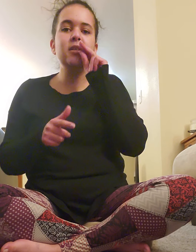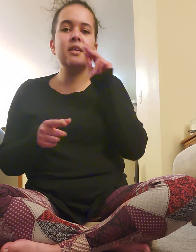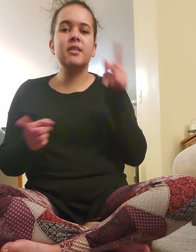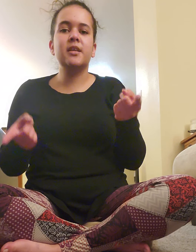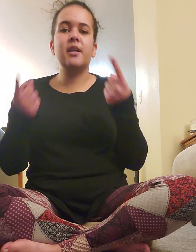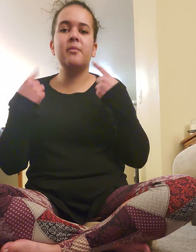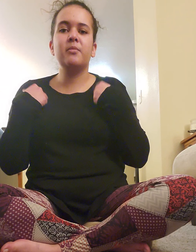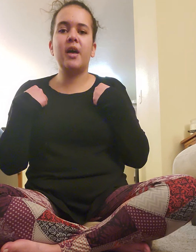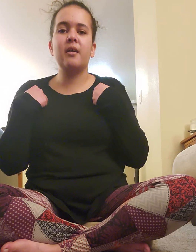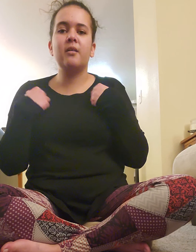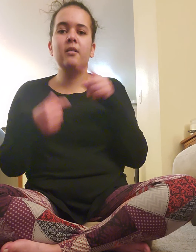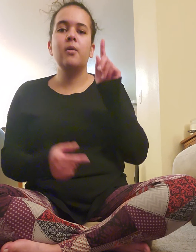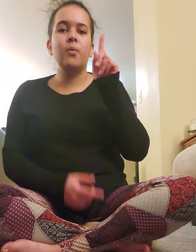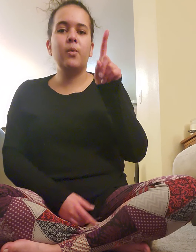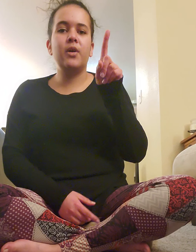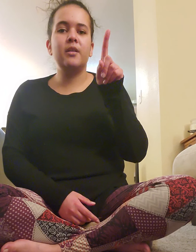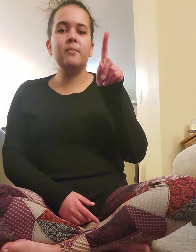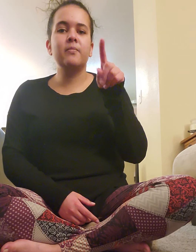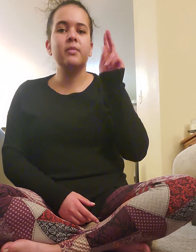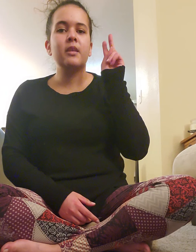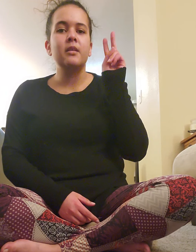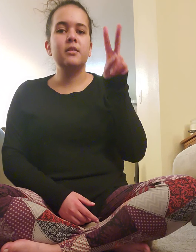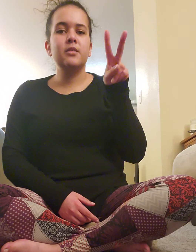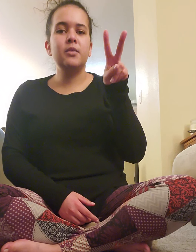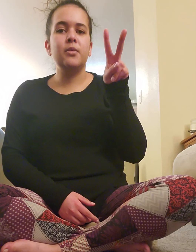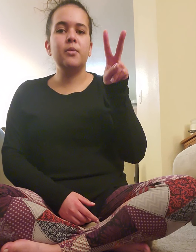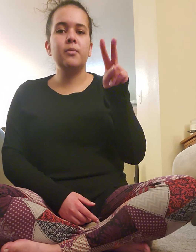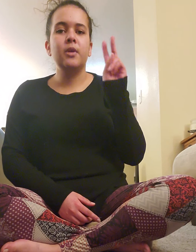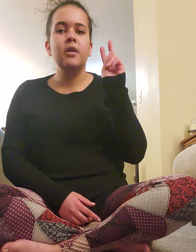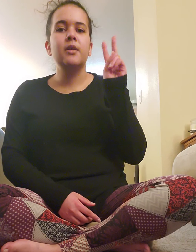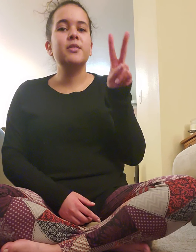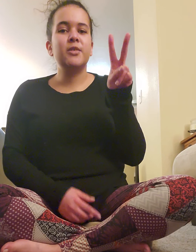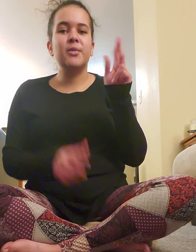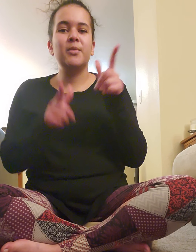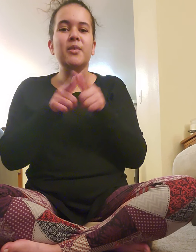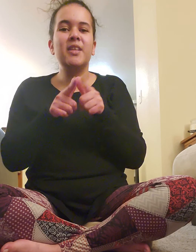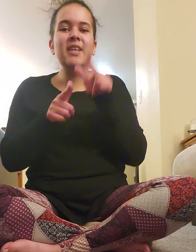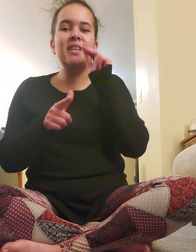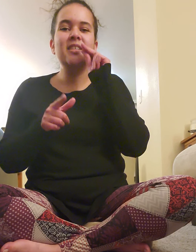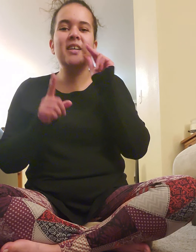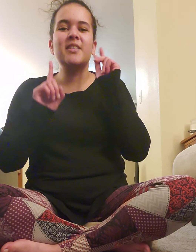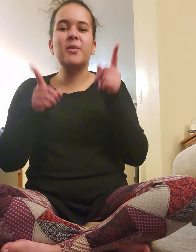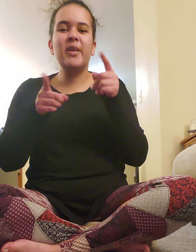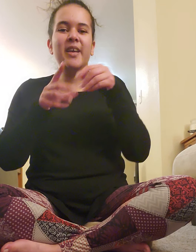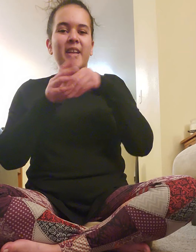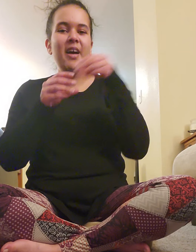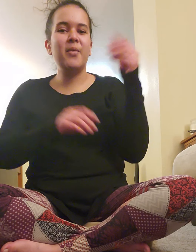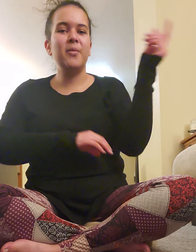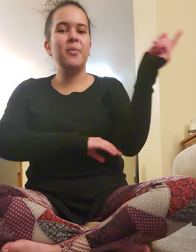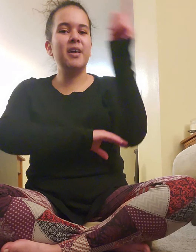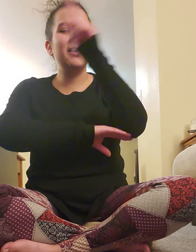ducks came back. One, two. Two little ducks went out one